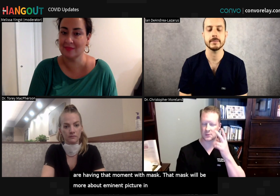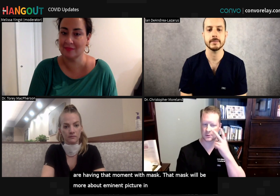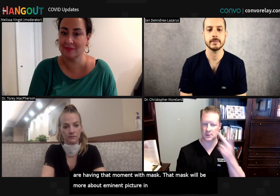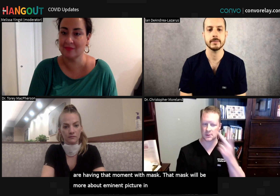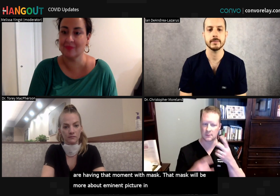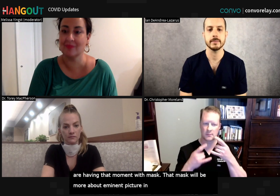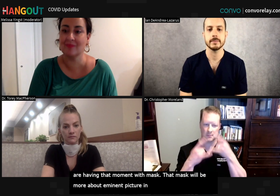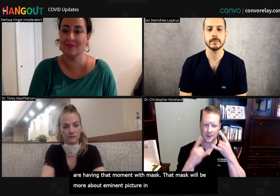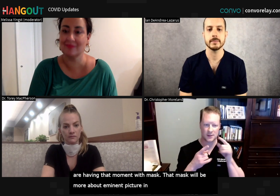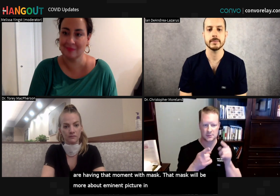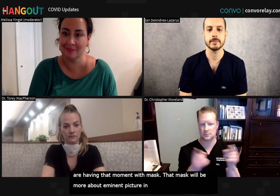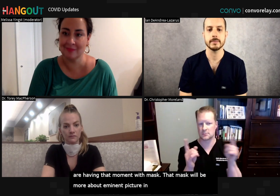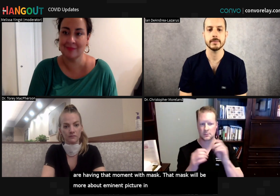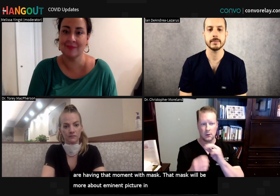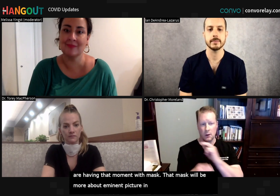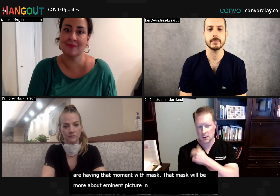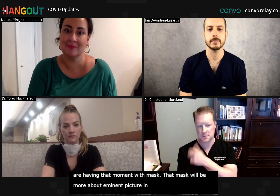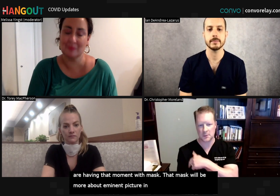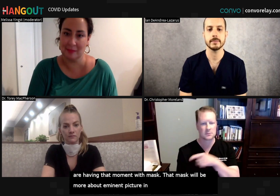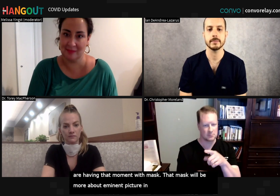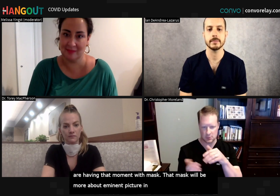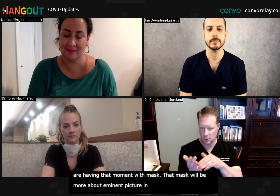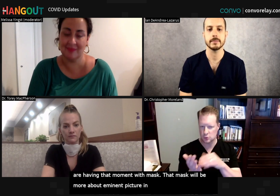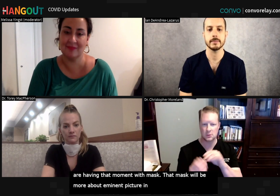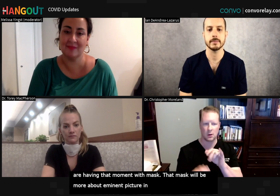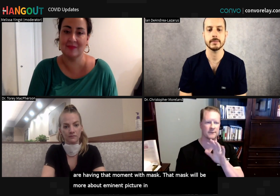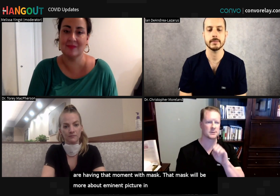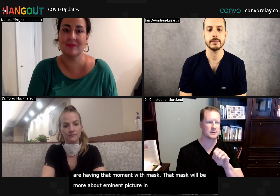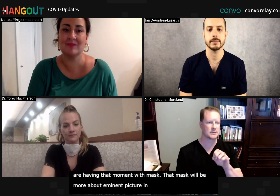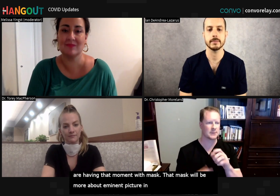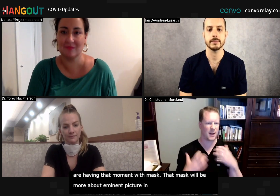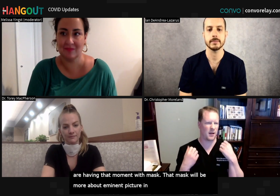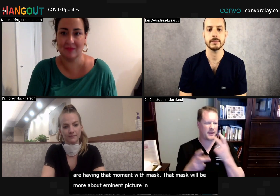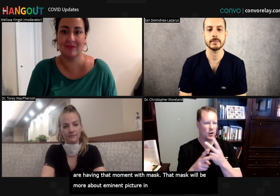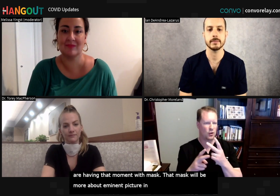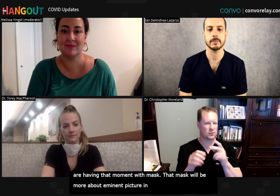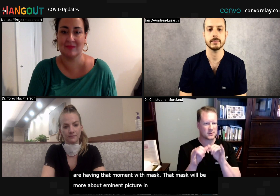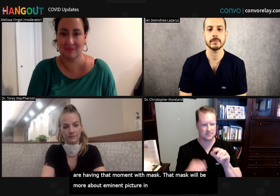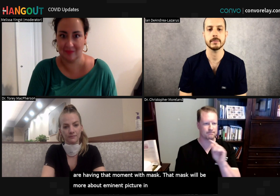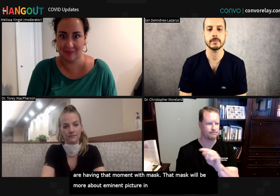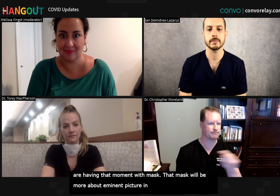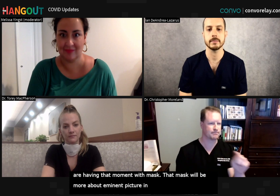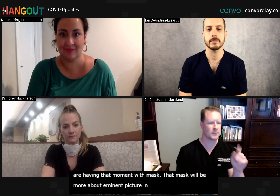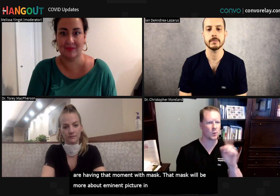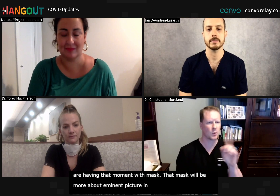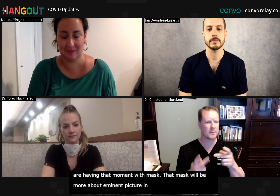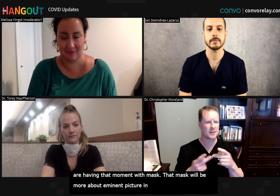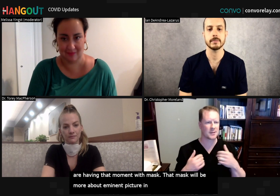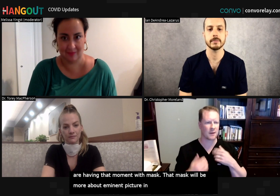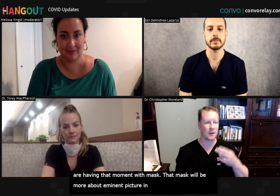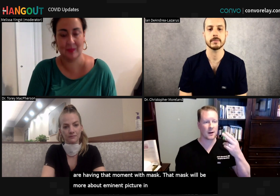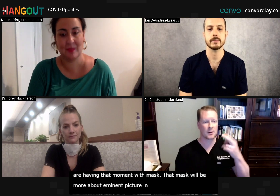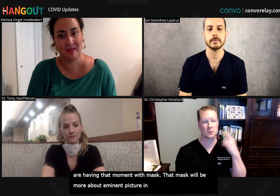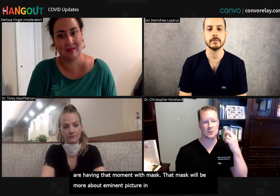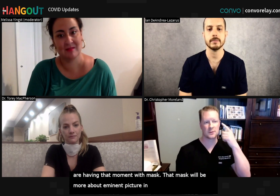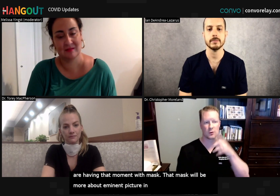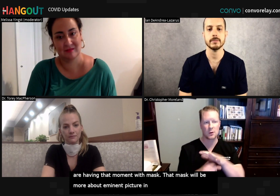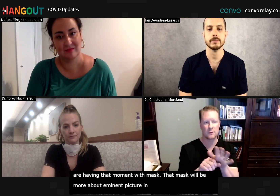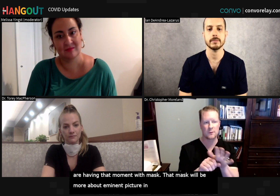think for a long time we're going to see masking out there. Hospitals, doctors' offices, in our primary care system, places of